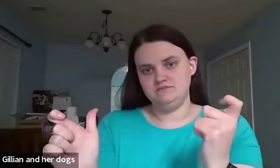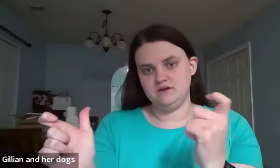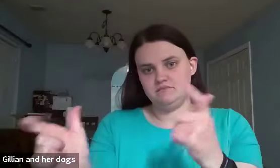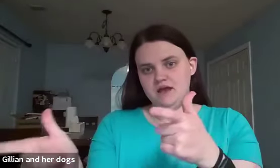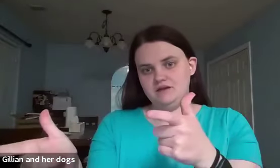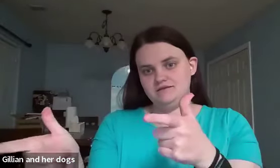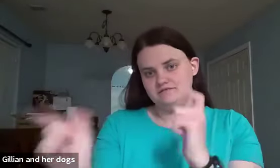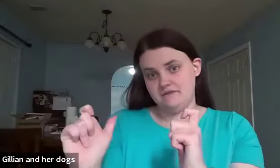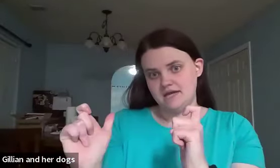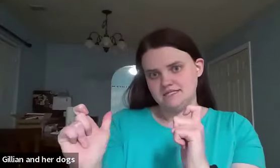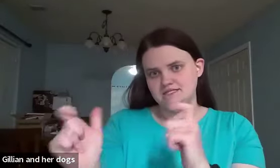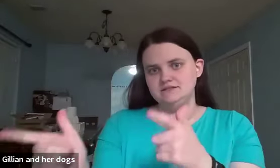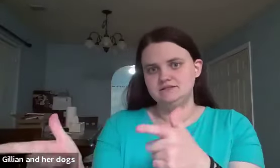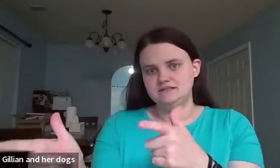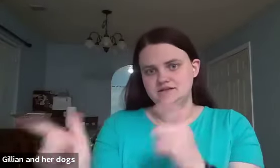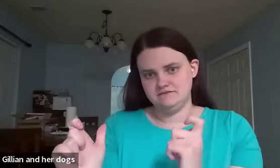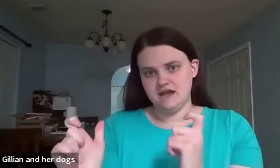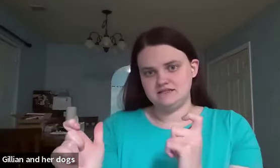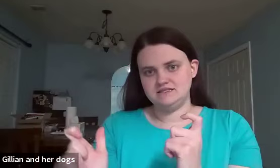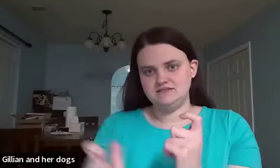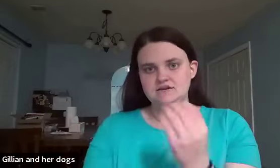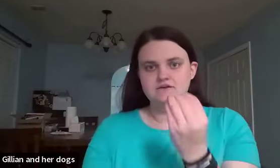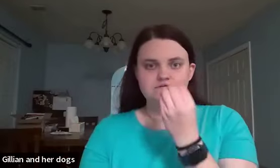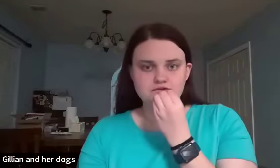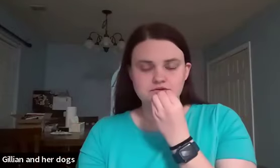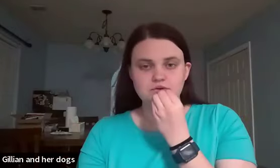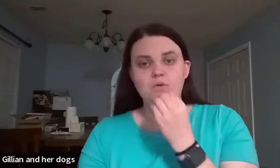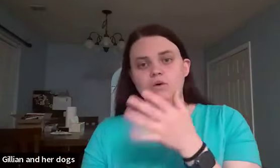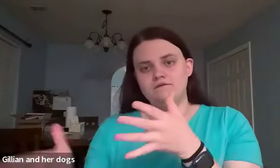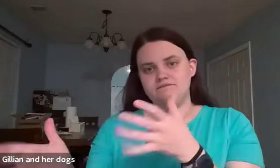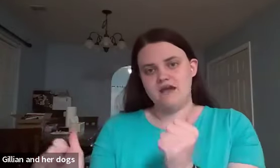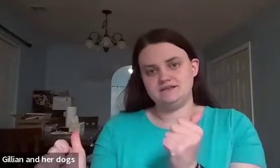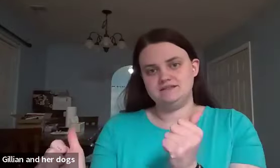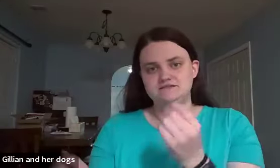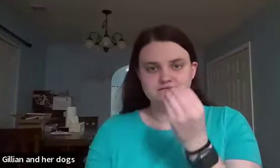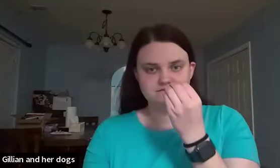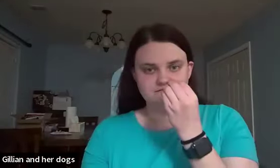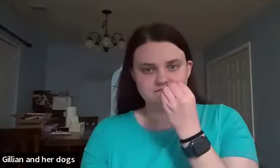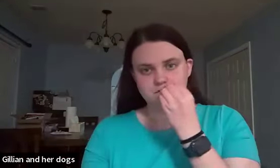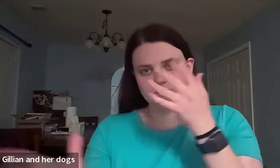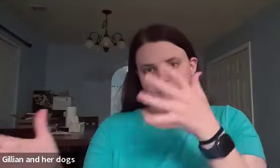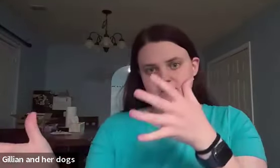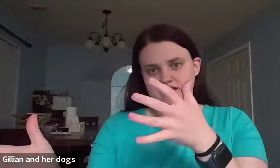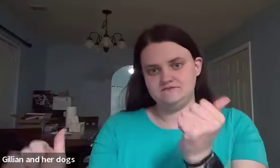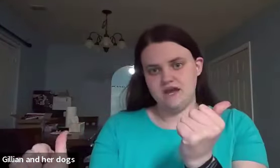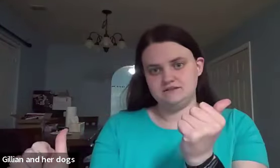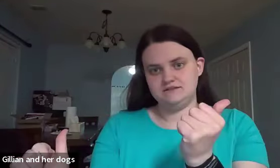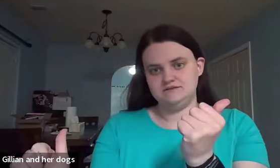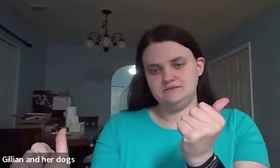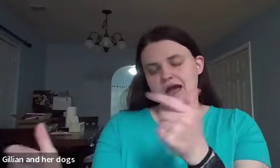them back. Fast, fast food, or fast food with open hands. Fast.